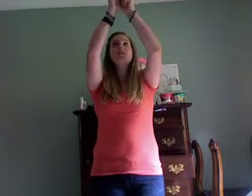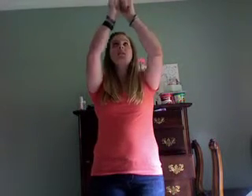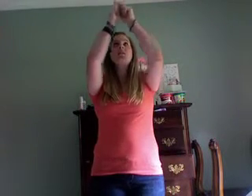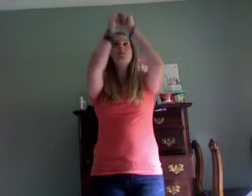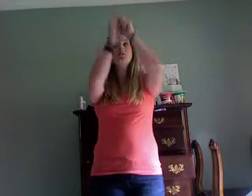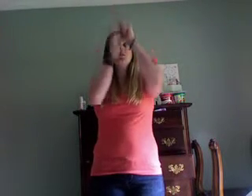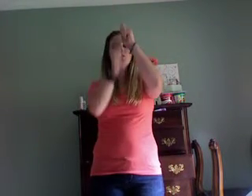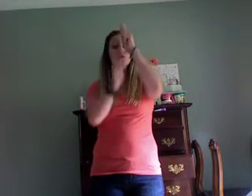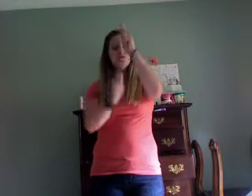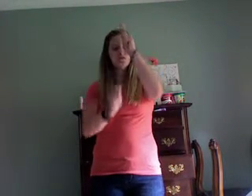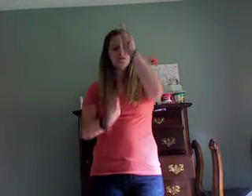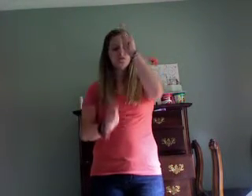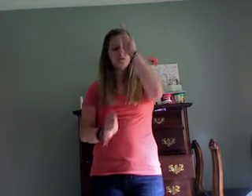curtain